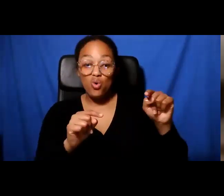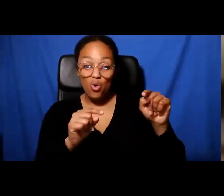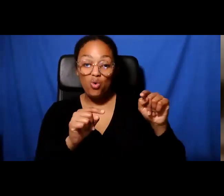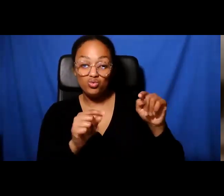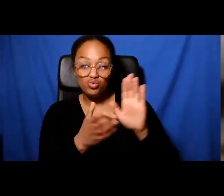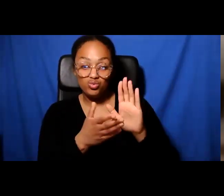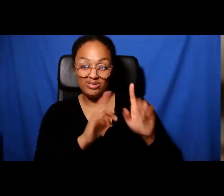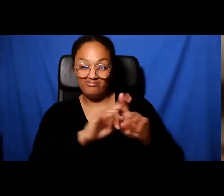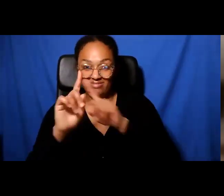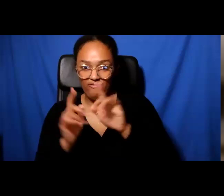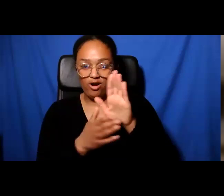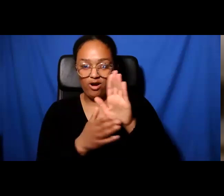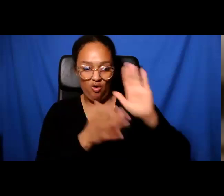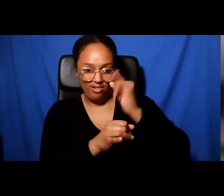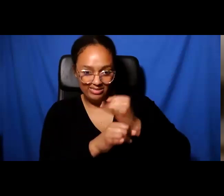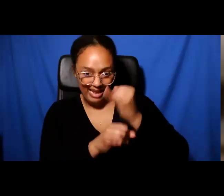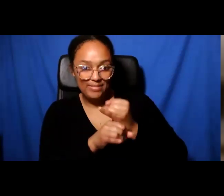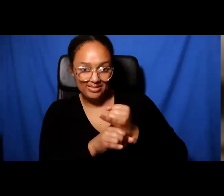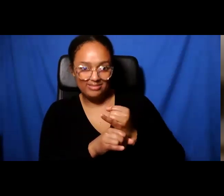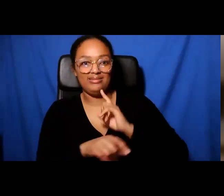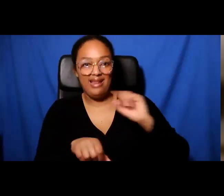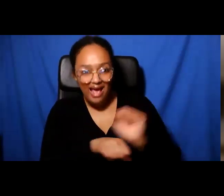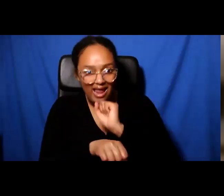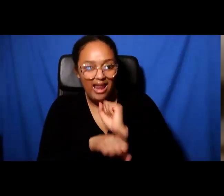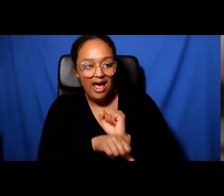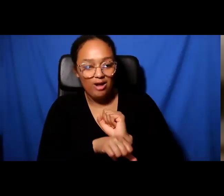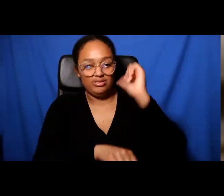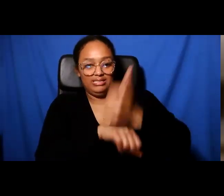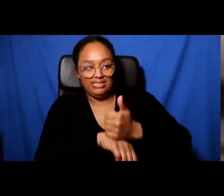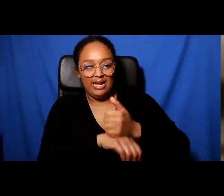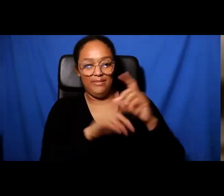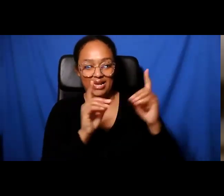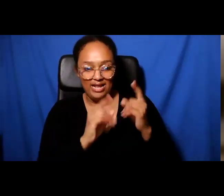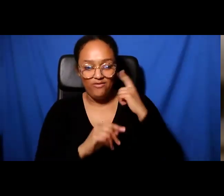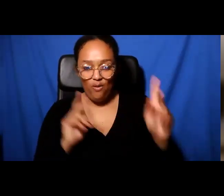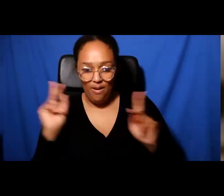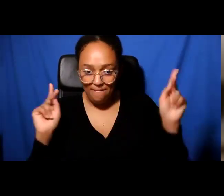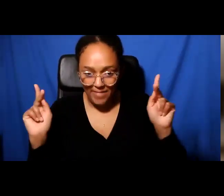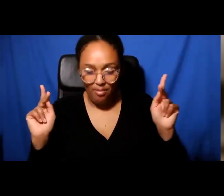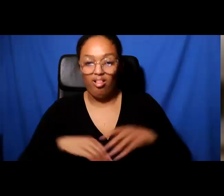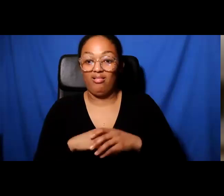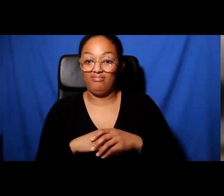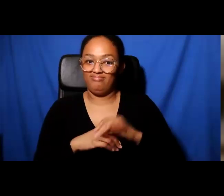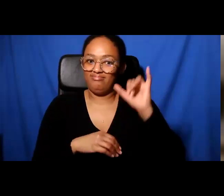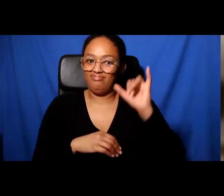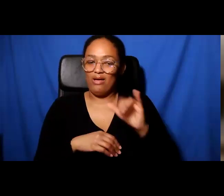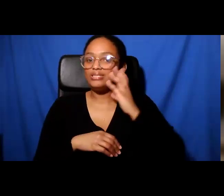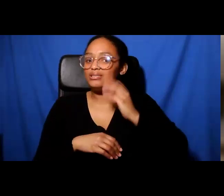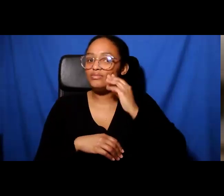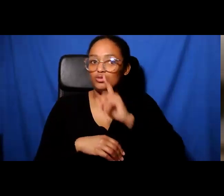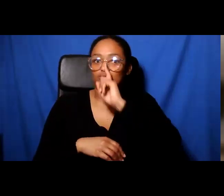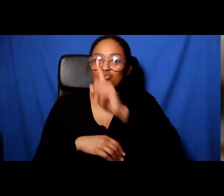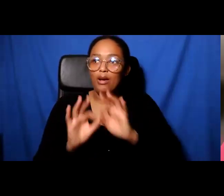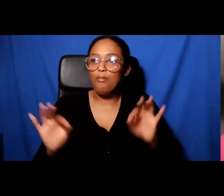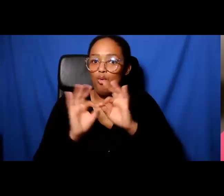and take them out on dates and pay for the date. This was these kind of like experiences that they were creating to